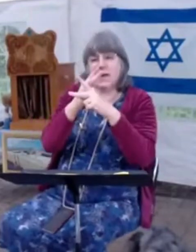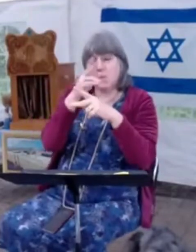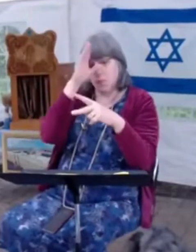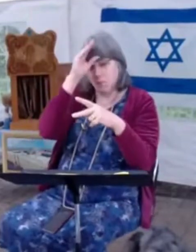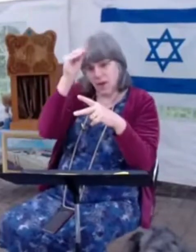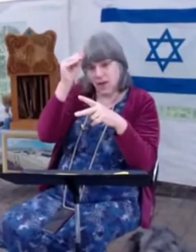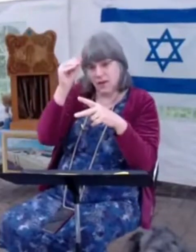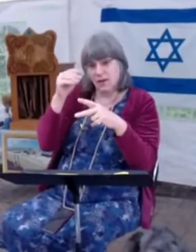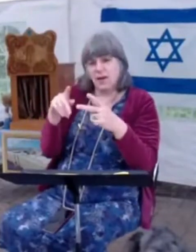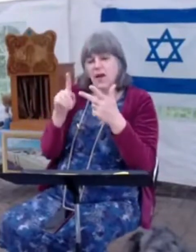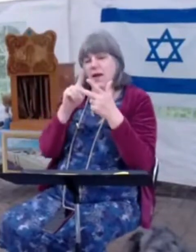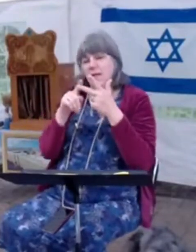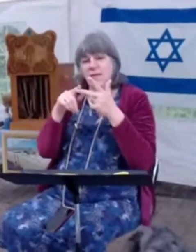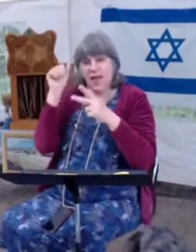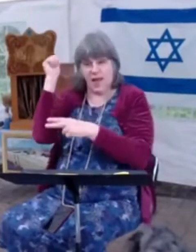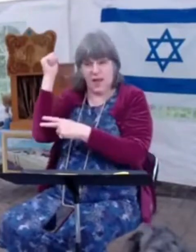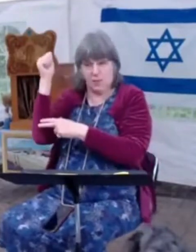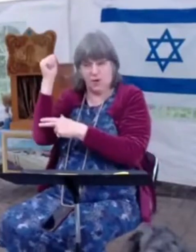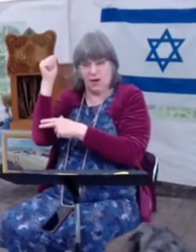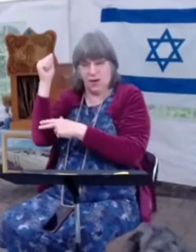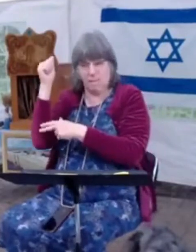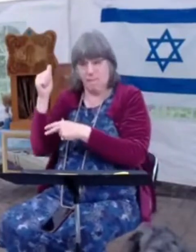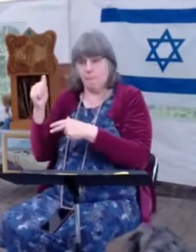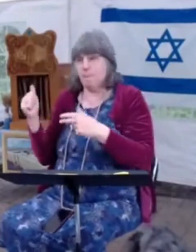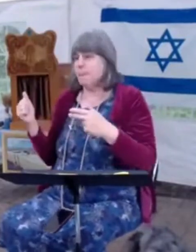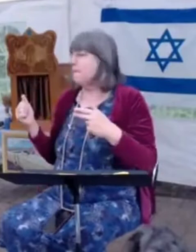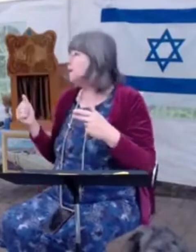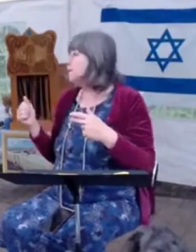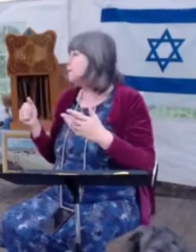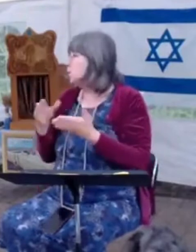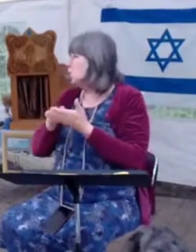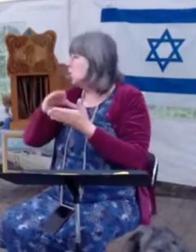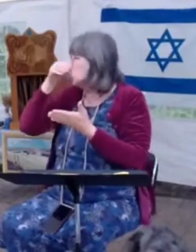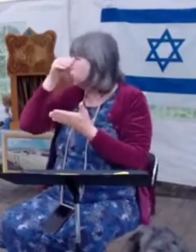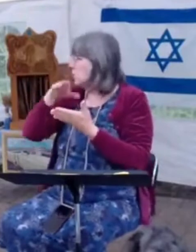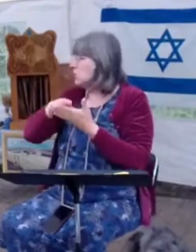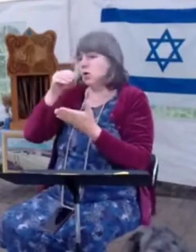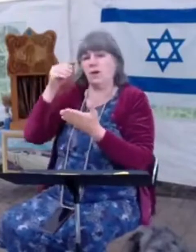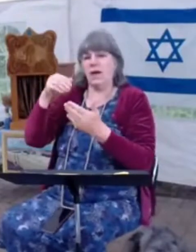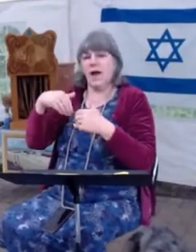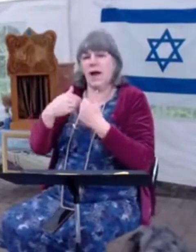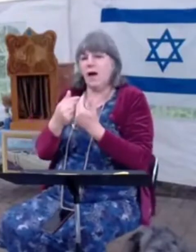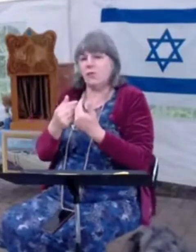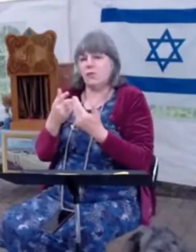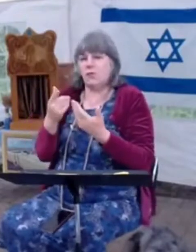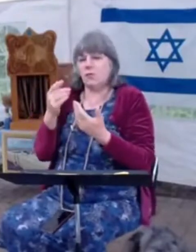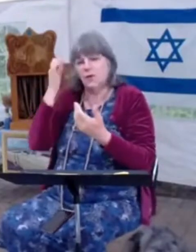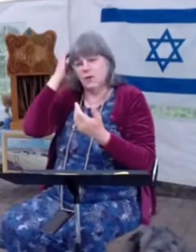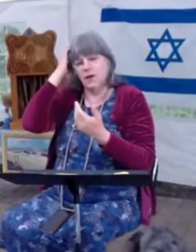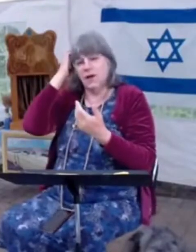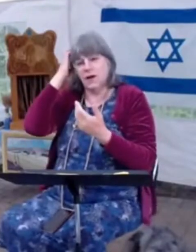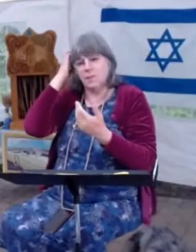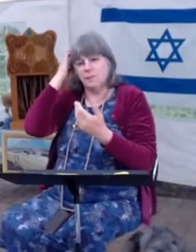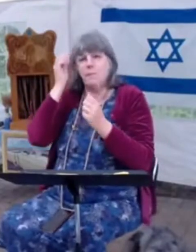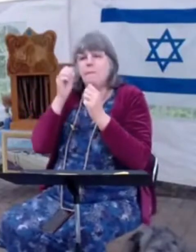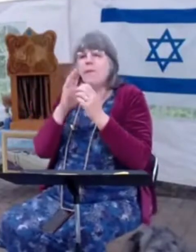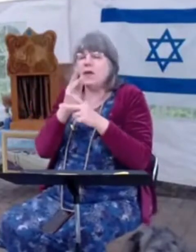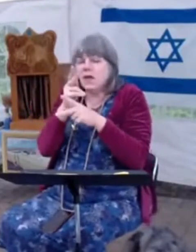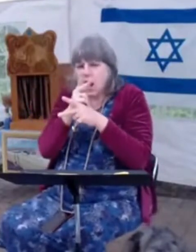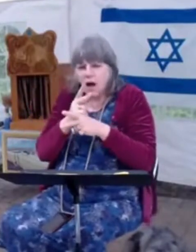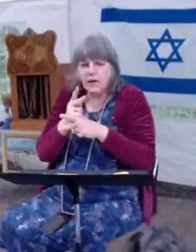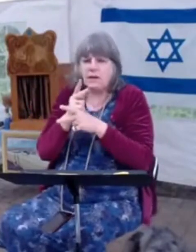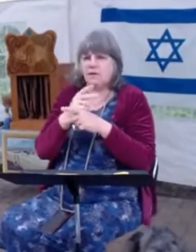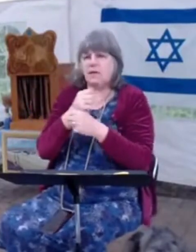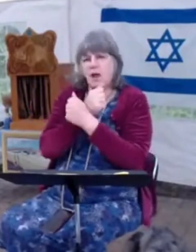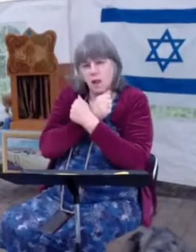In the days of Abraham, it looked like learning different dynamic of how to